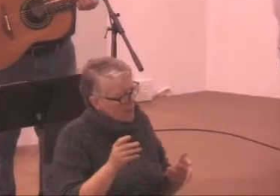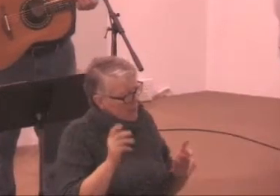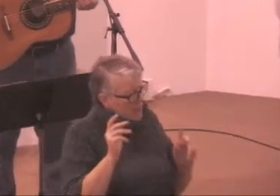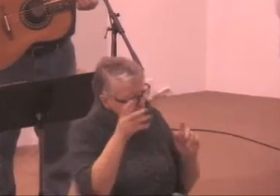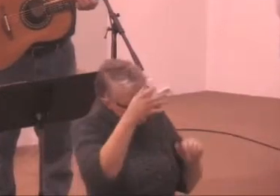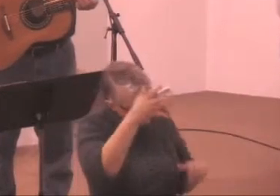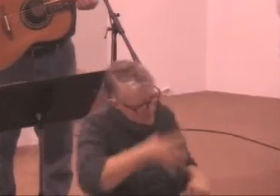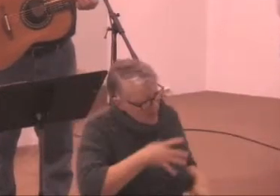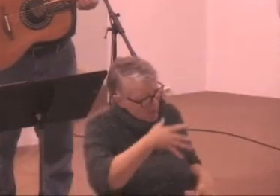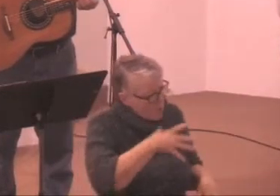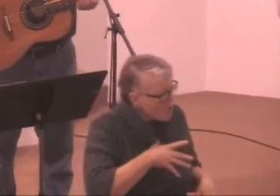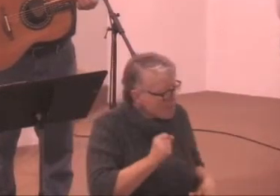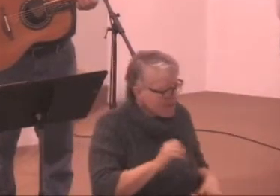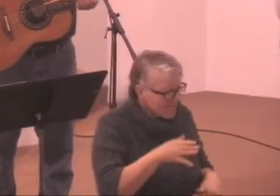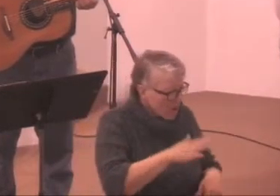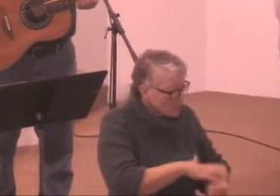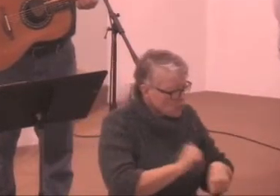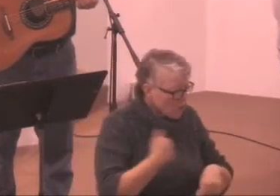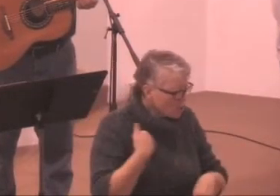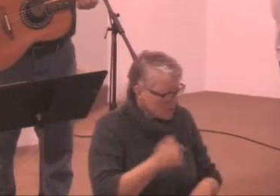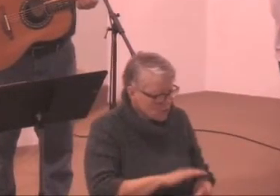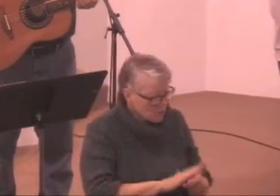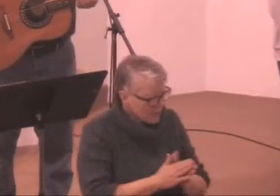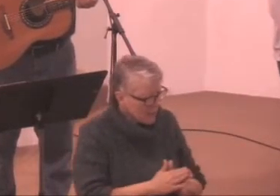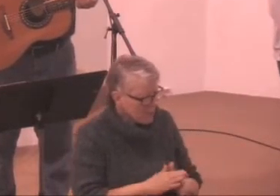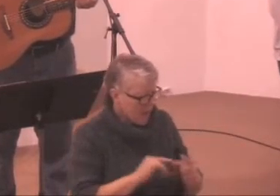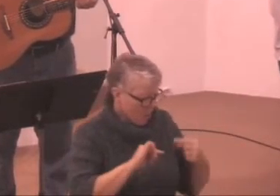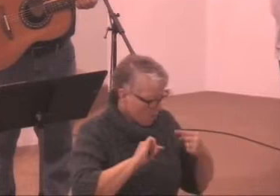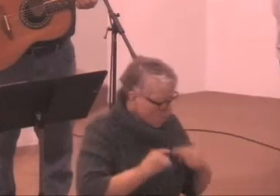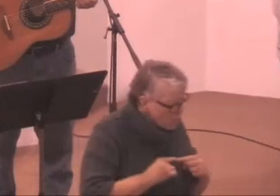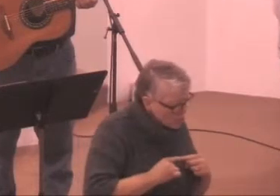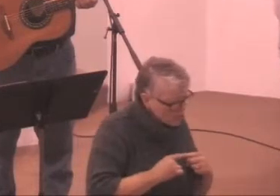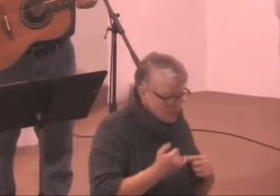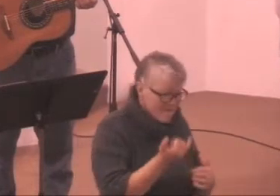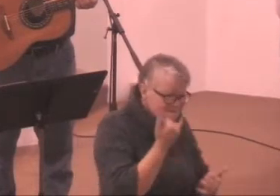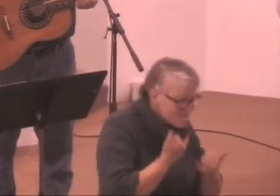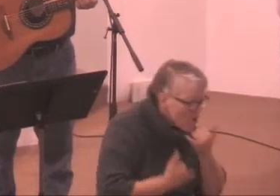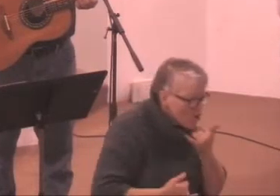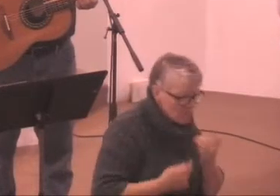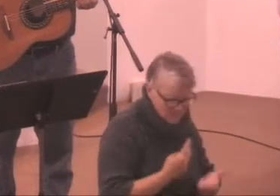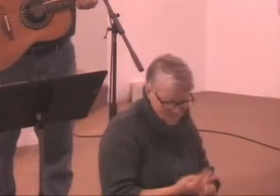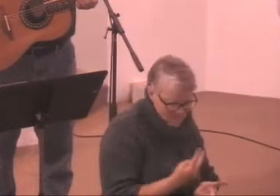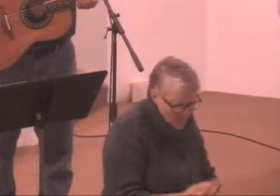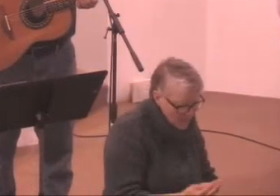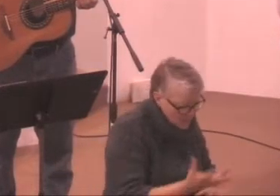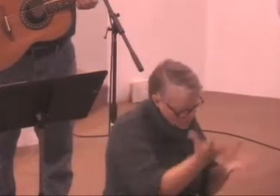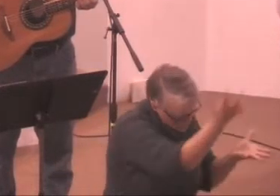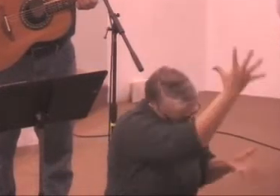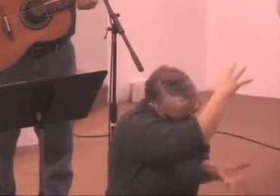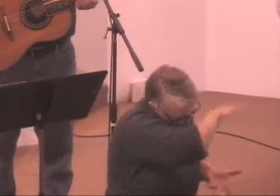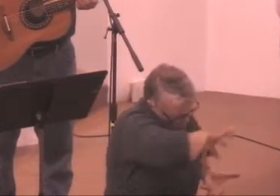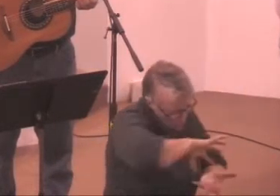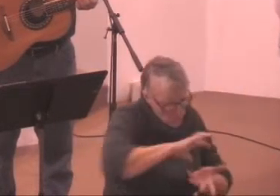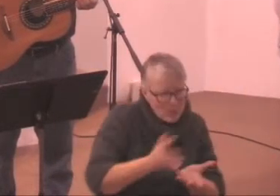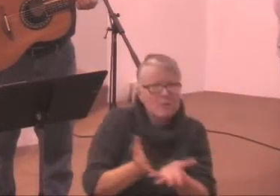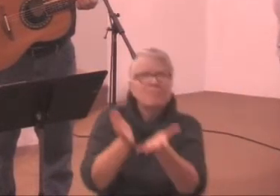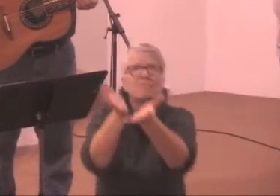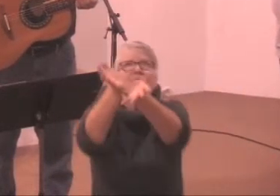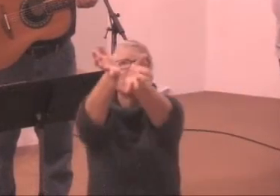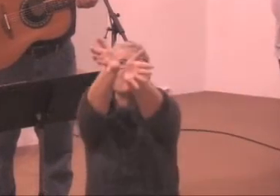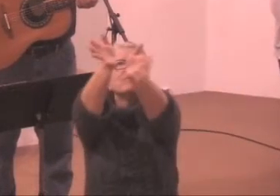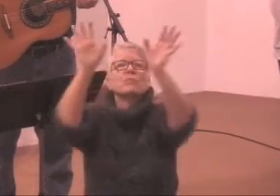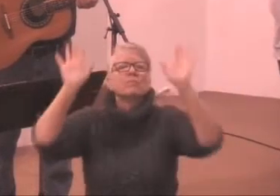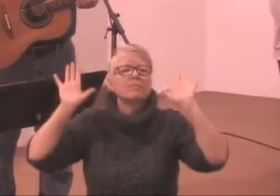Lord, take our hurts, our faults, our failures, Lord, and we just lay them at your feet. Lord, be glorified in this